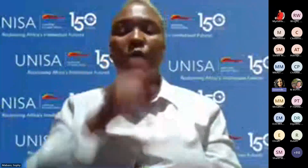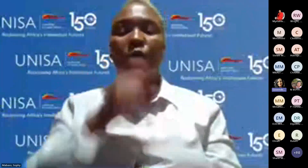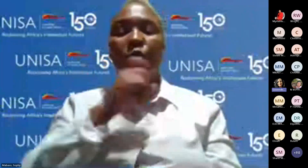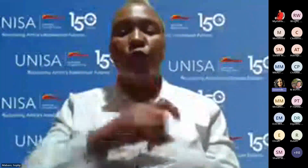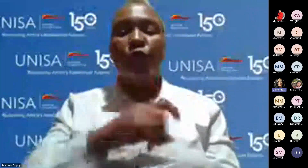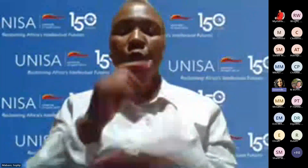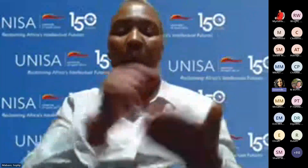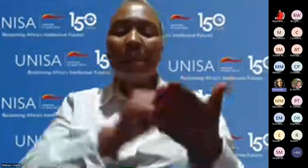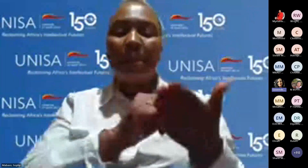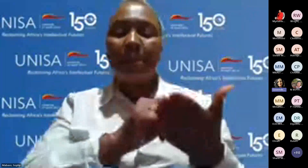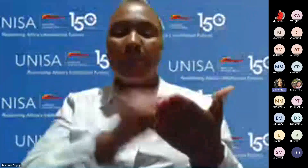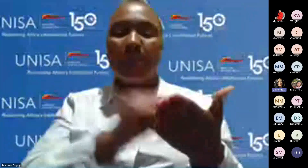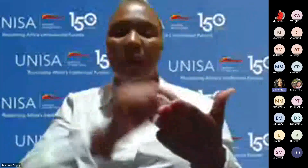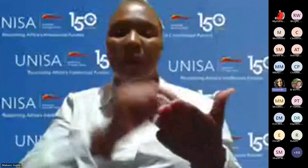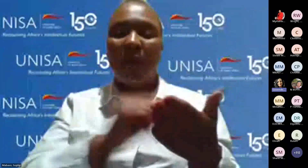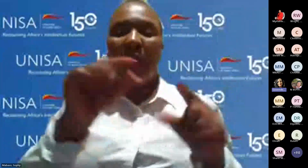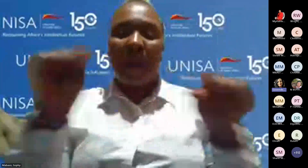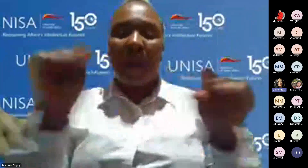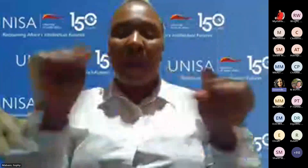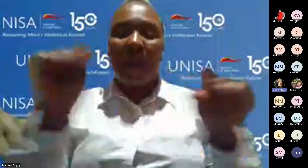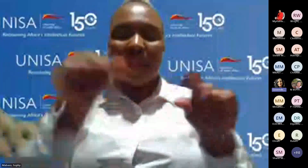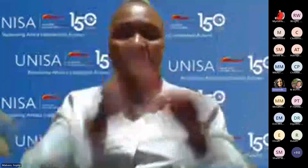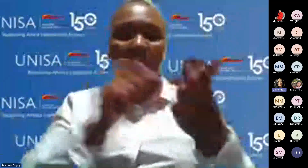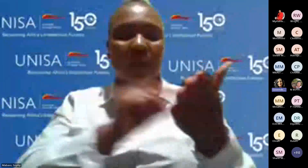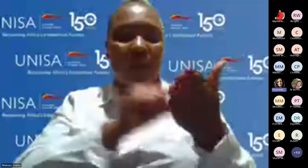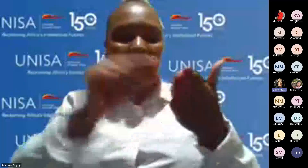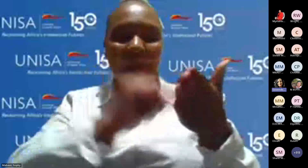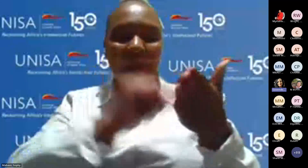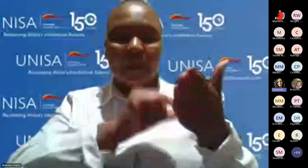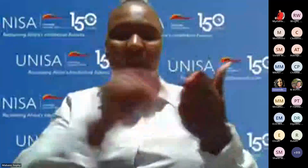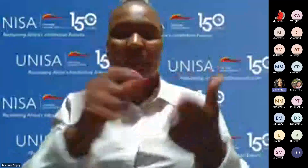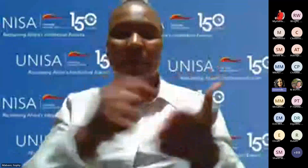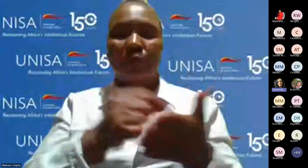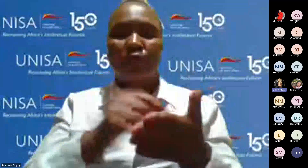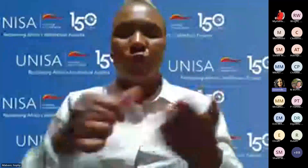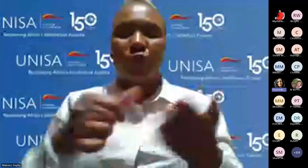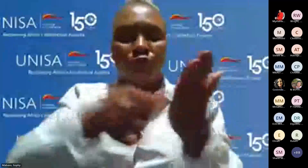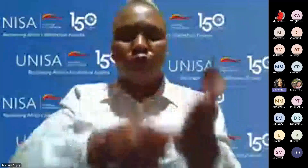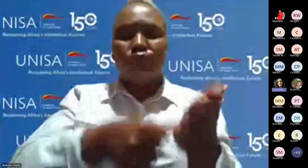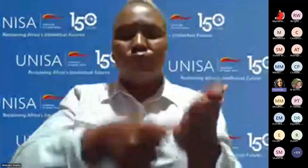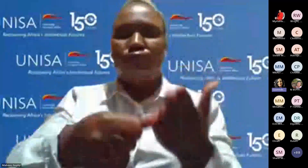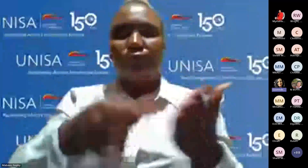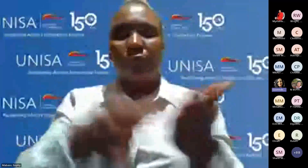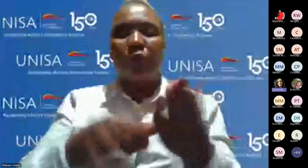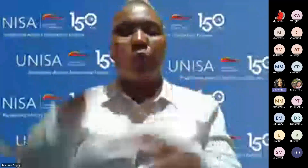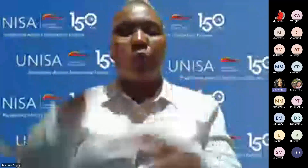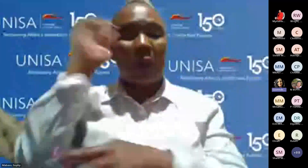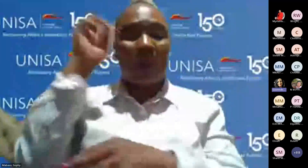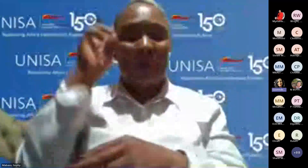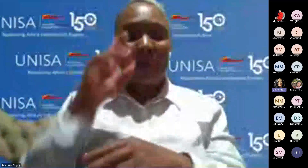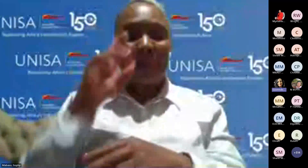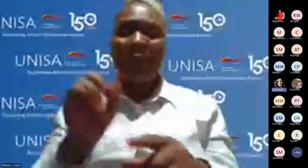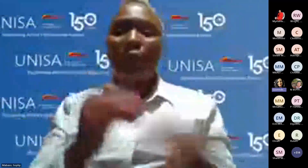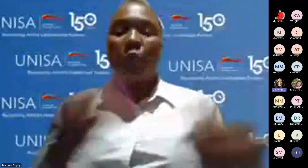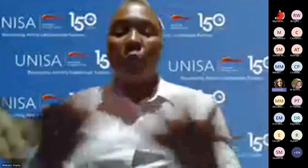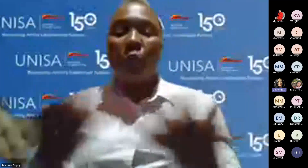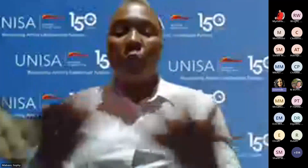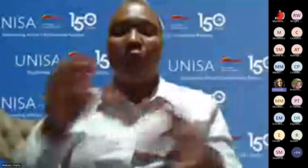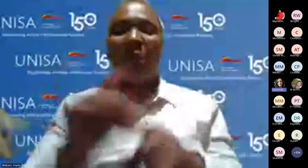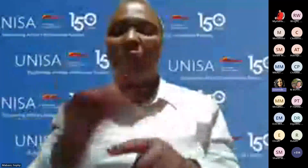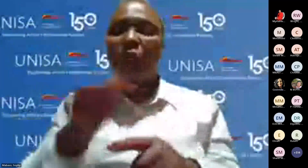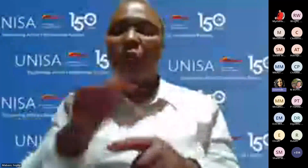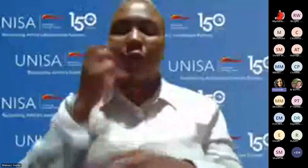use highlighters, use sticky notes to indicate where you're going to find what